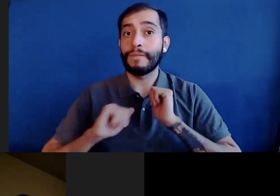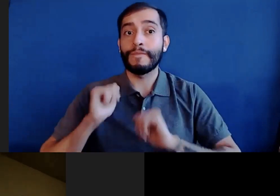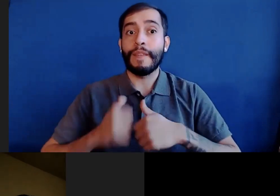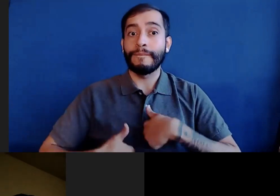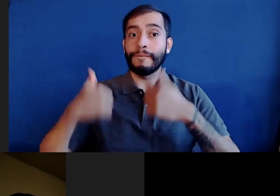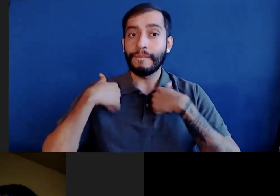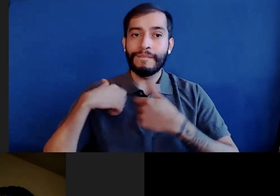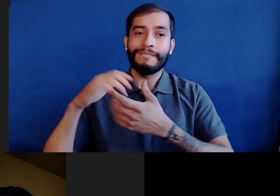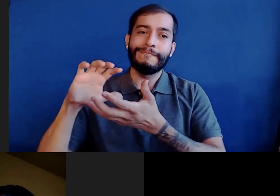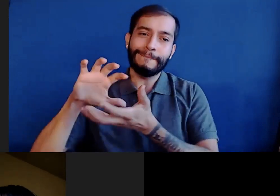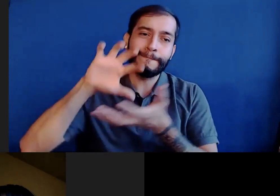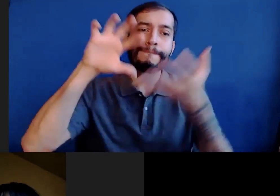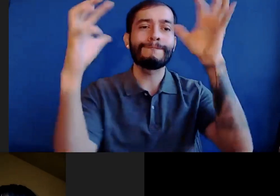films?